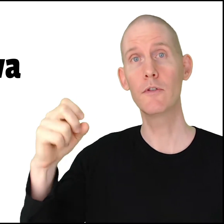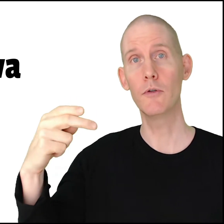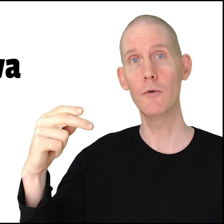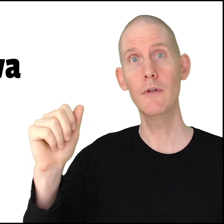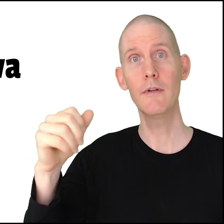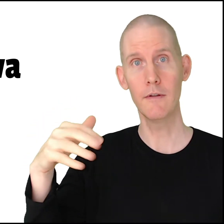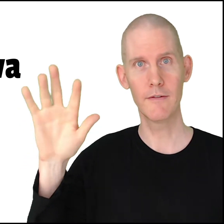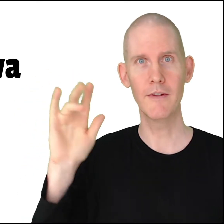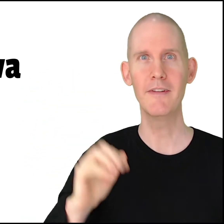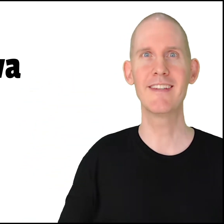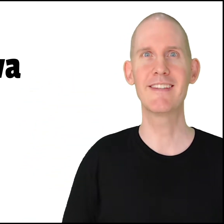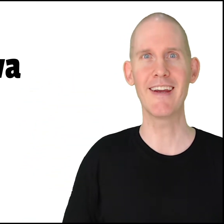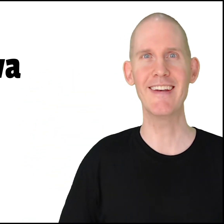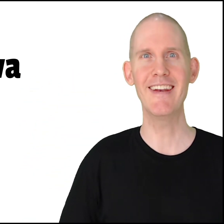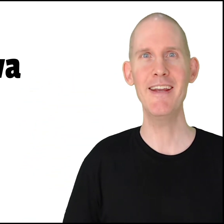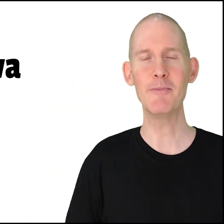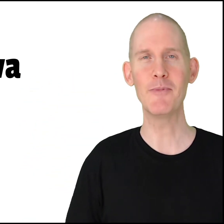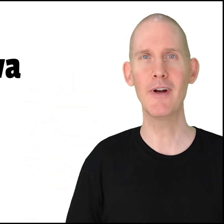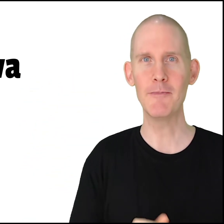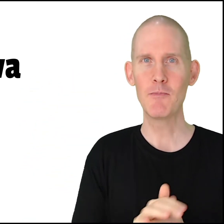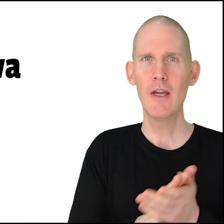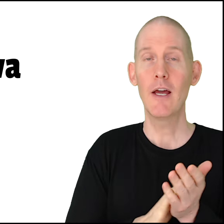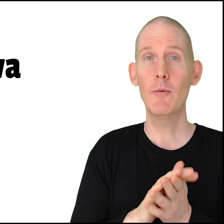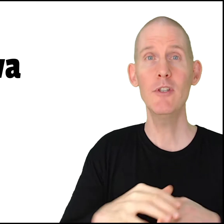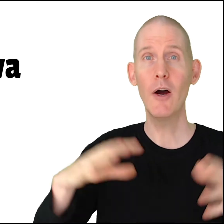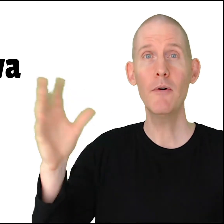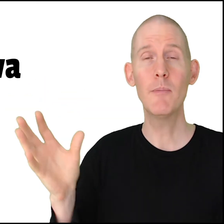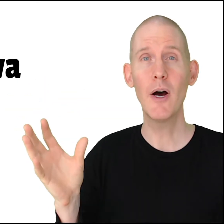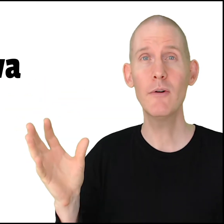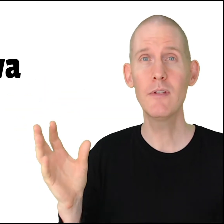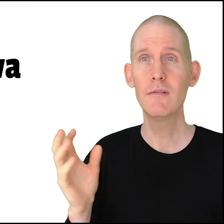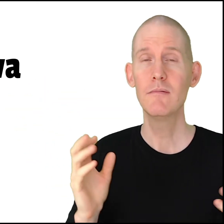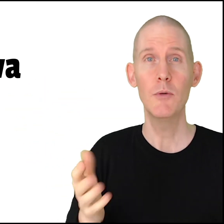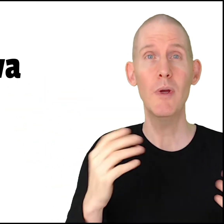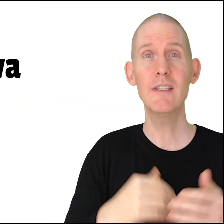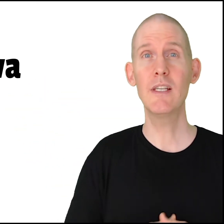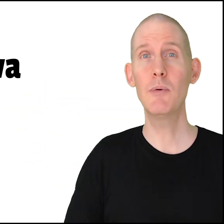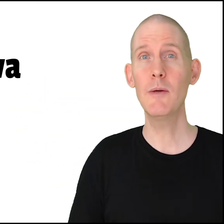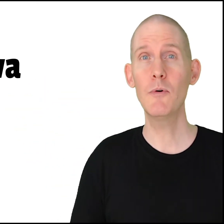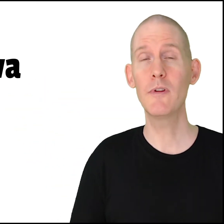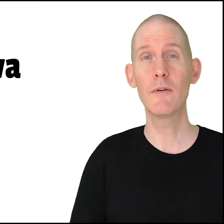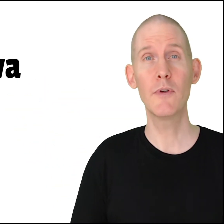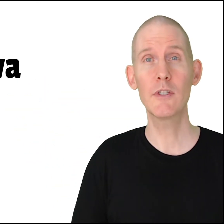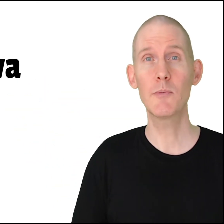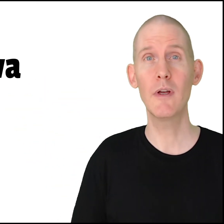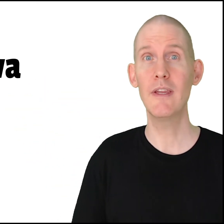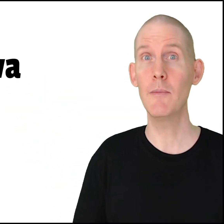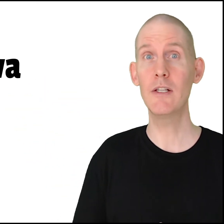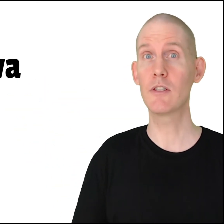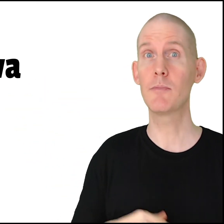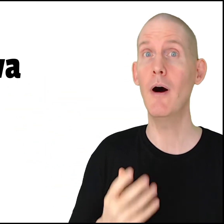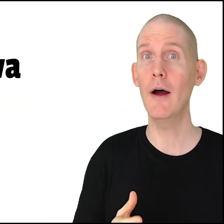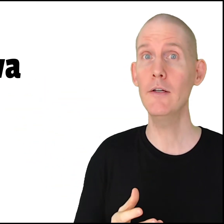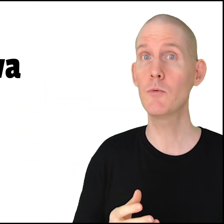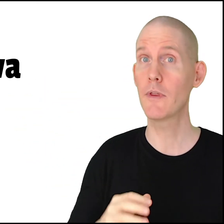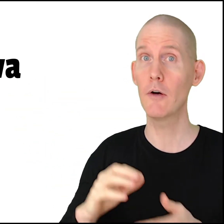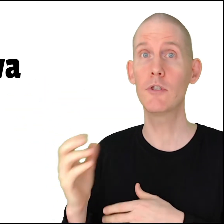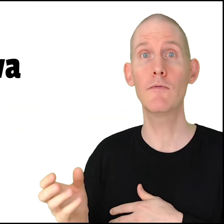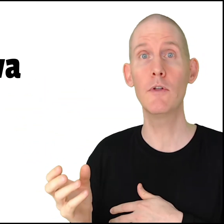to the second name, right? Now when you're out and about, you may see people when they're fingerspelling, they may just pause without shifting